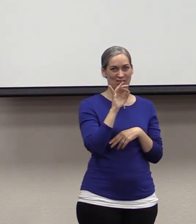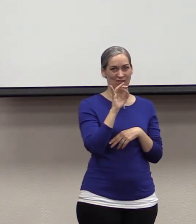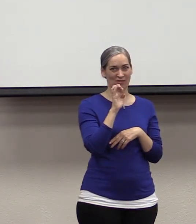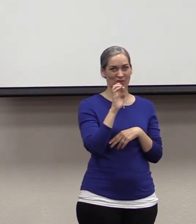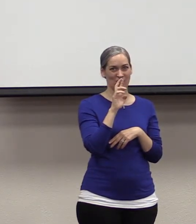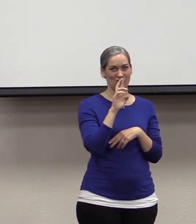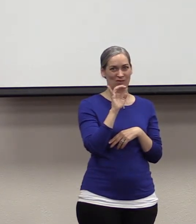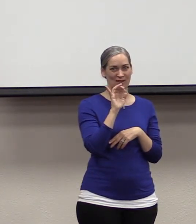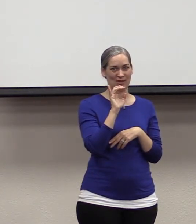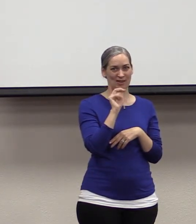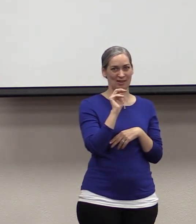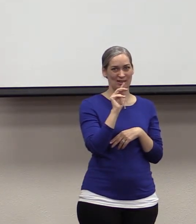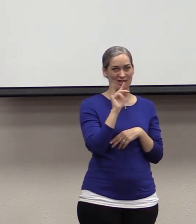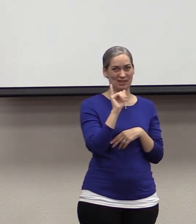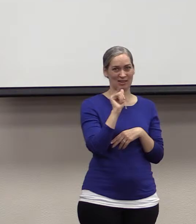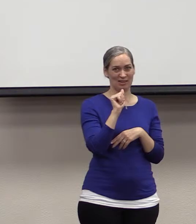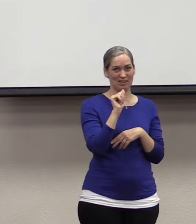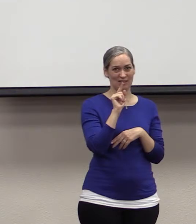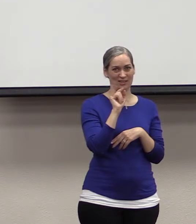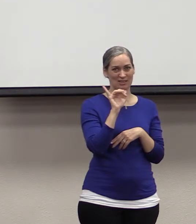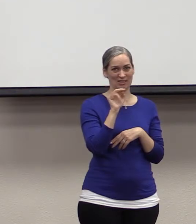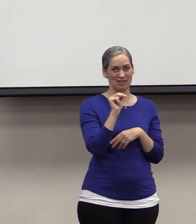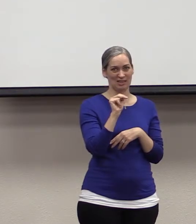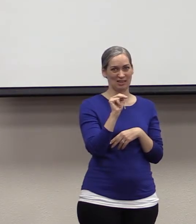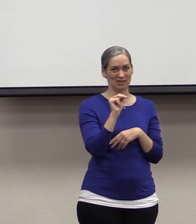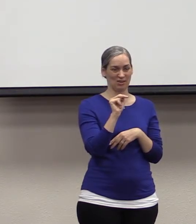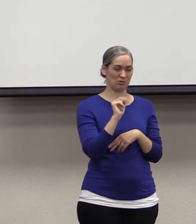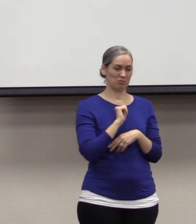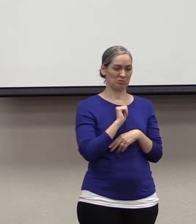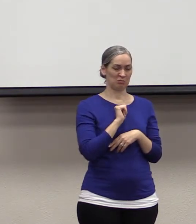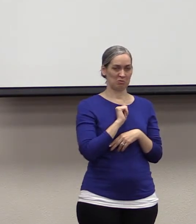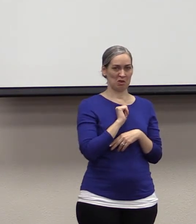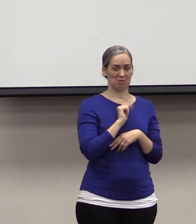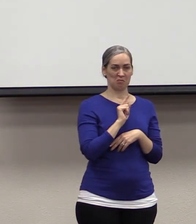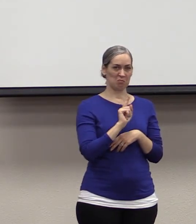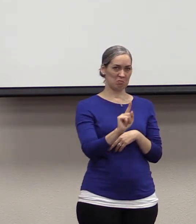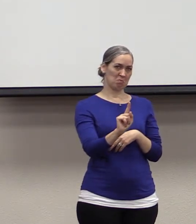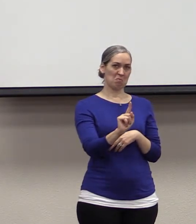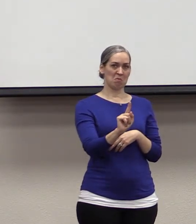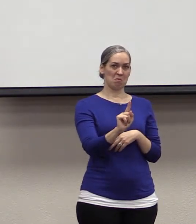This is the act of her putting herself out there.